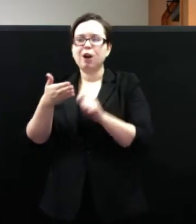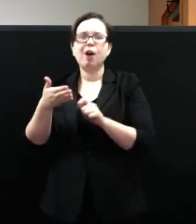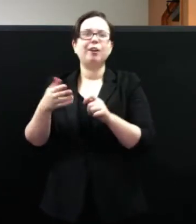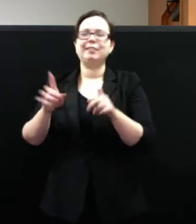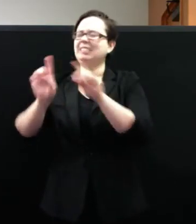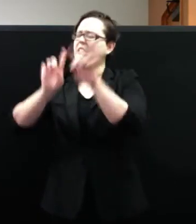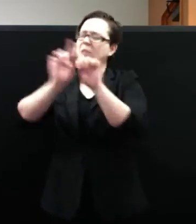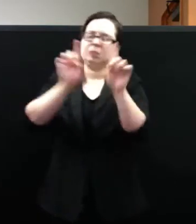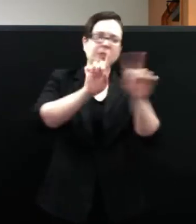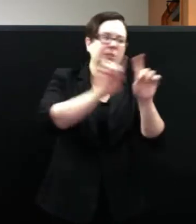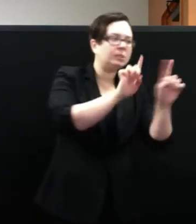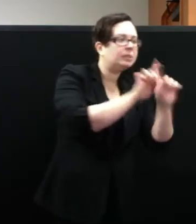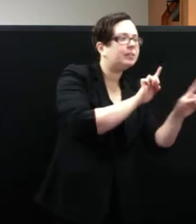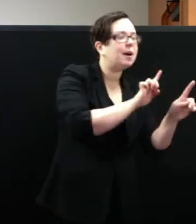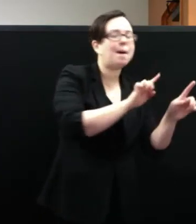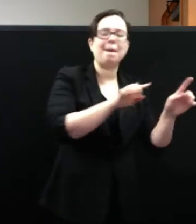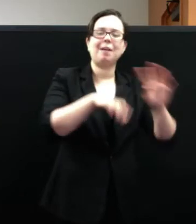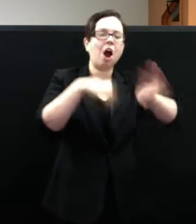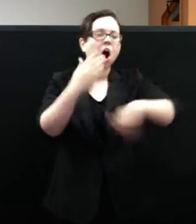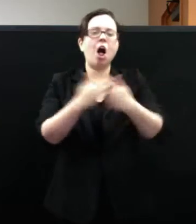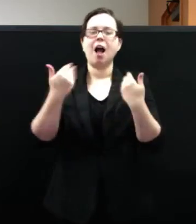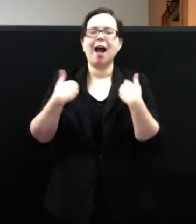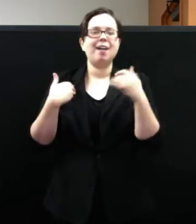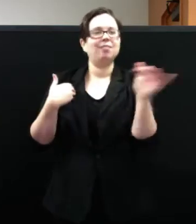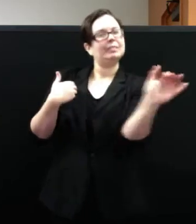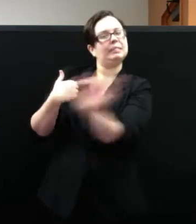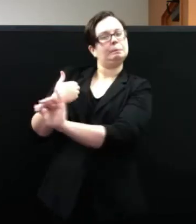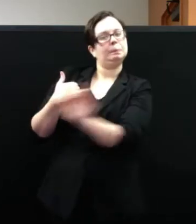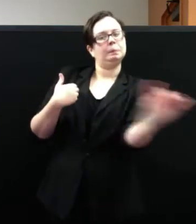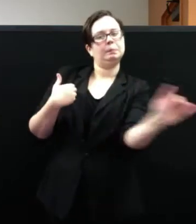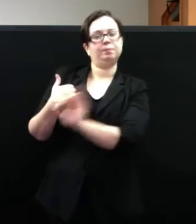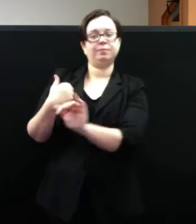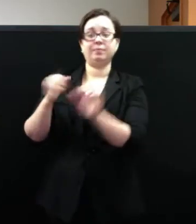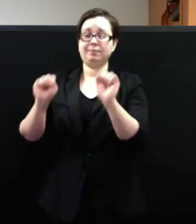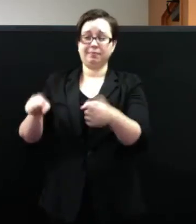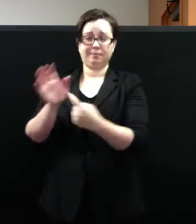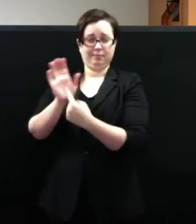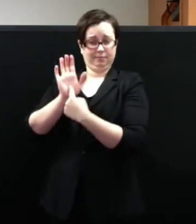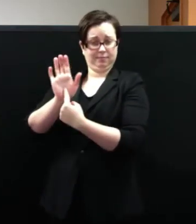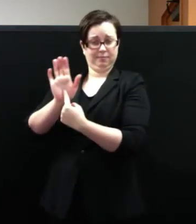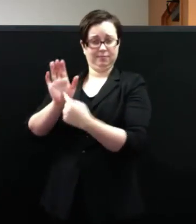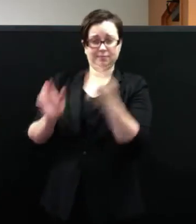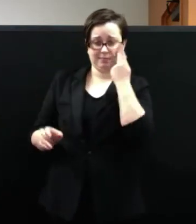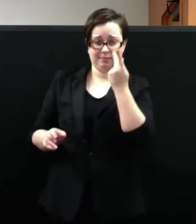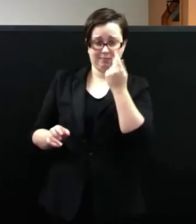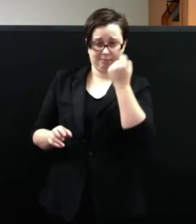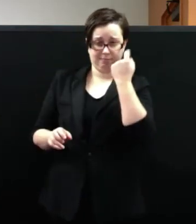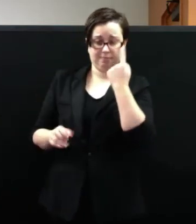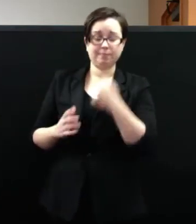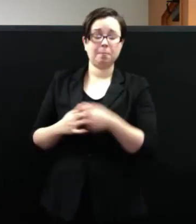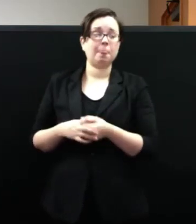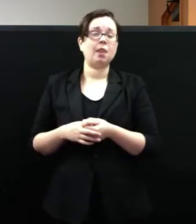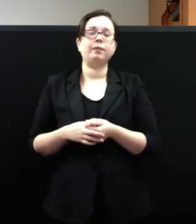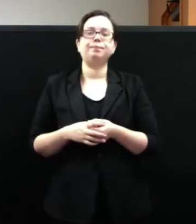they share a common quality, and I'm wondering if you can see it. Do you see it? What's common about these? So most drawings have nodes